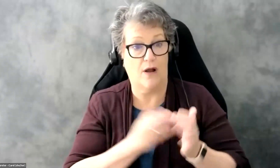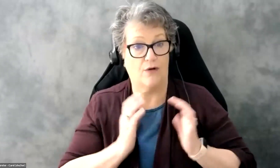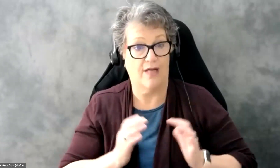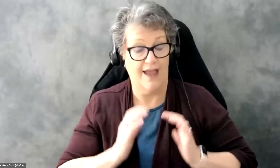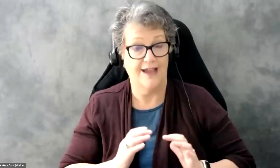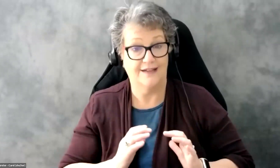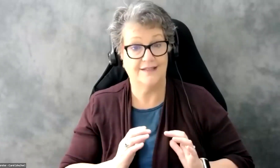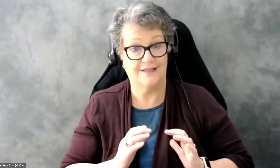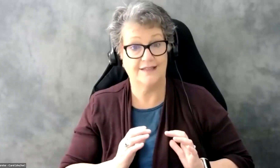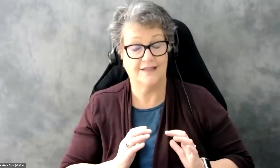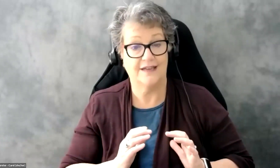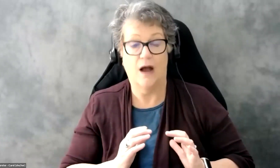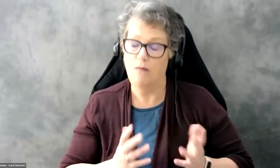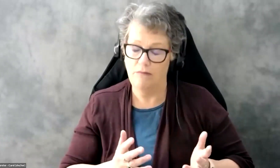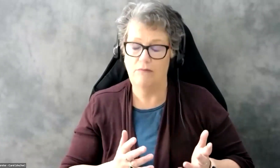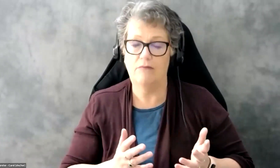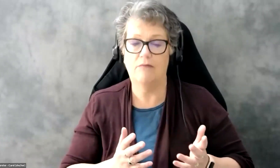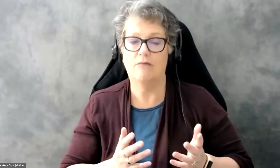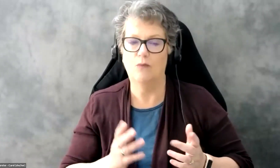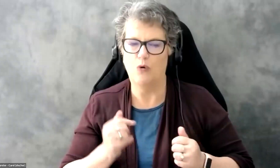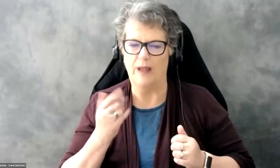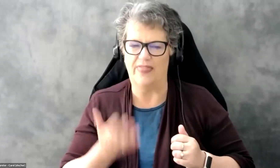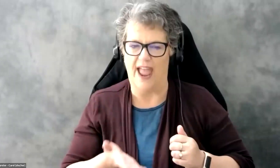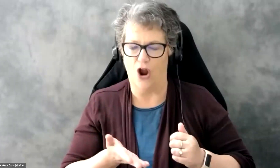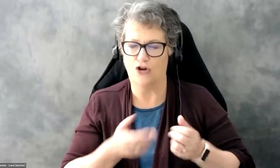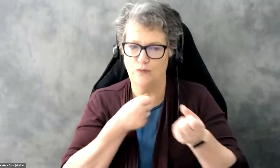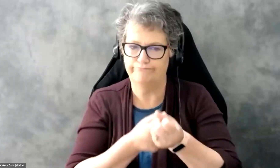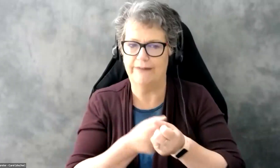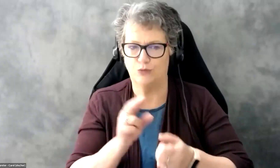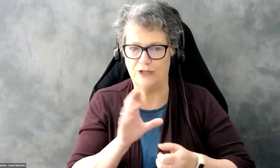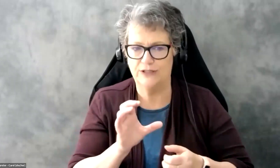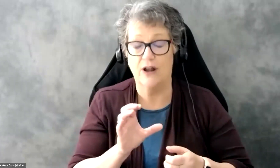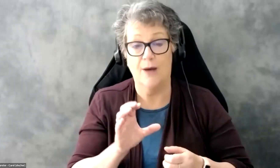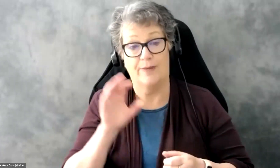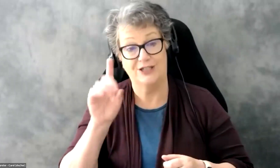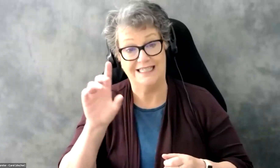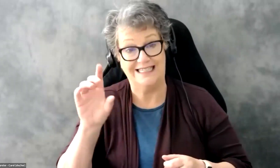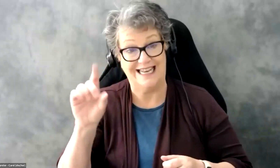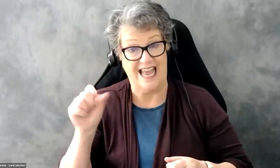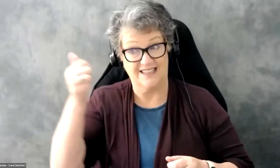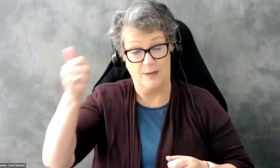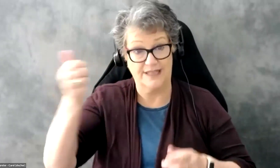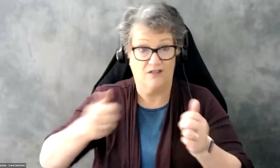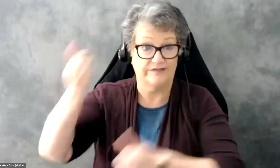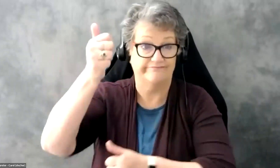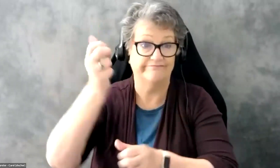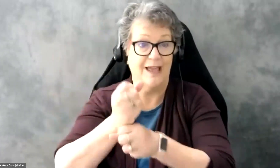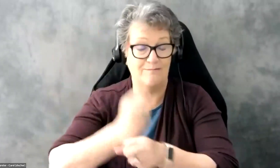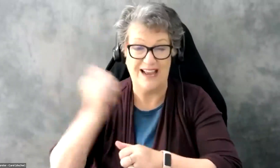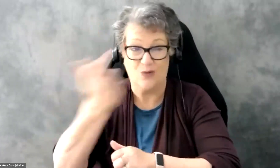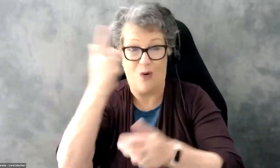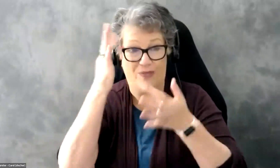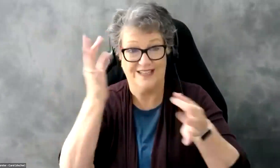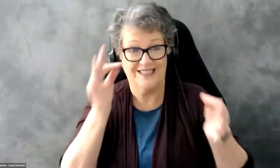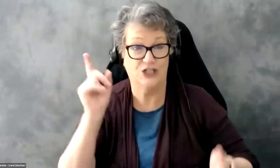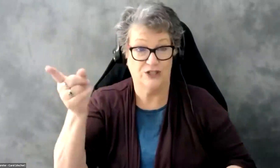competitive integrated employment, I think we're going to be right there as a regional center. But ultimately, DDS is the one that makes all of these decisions.